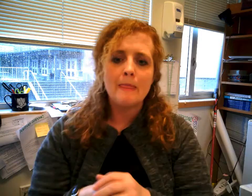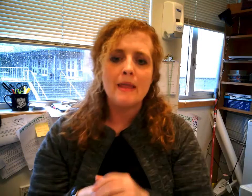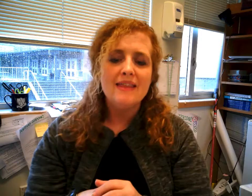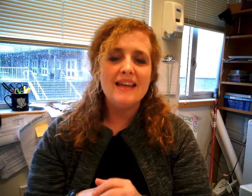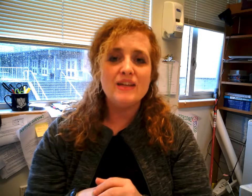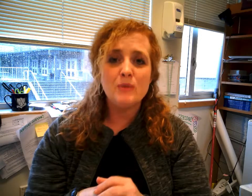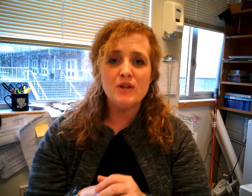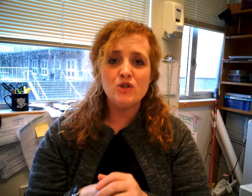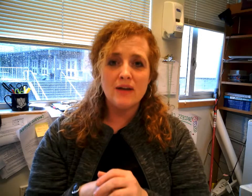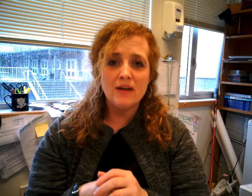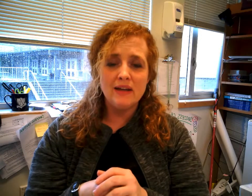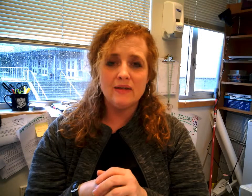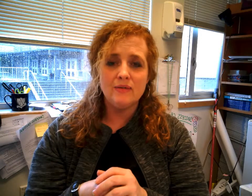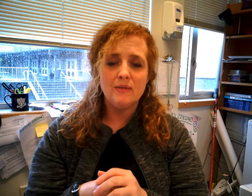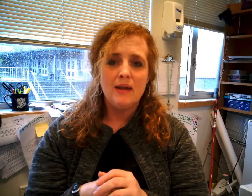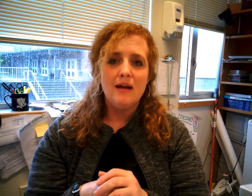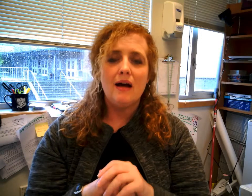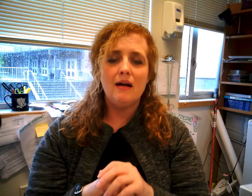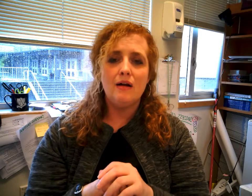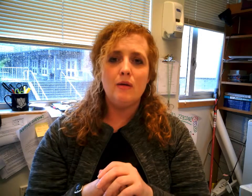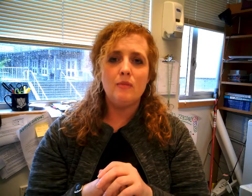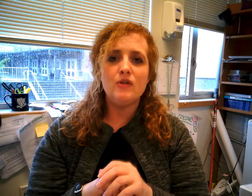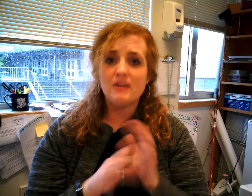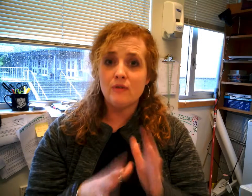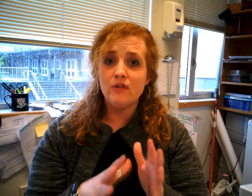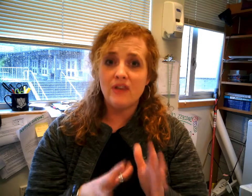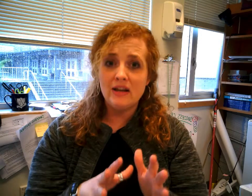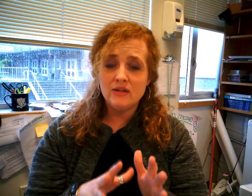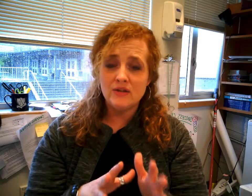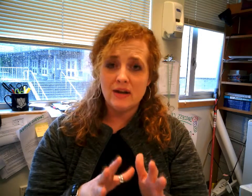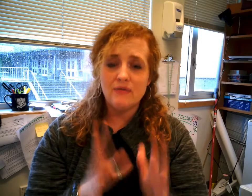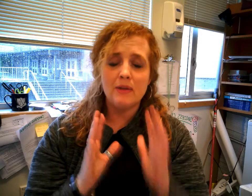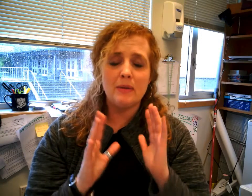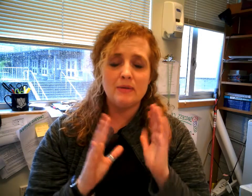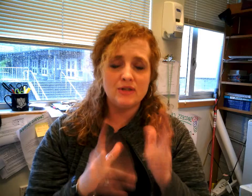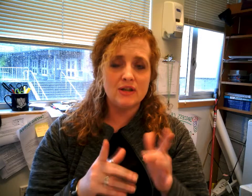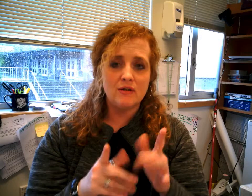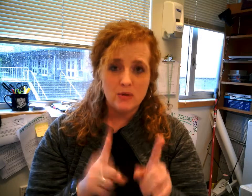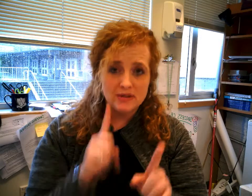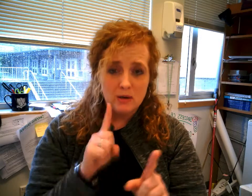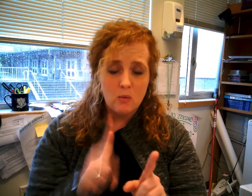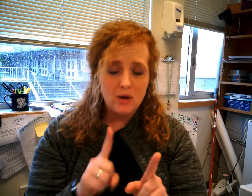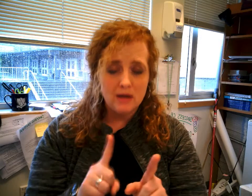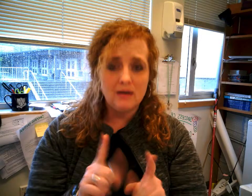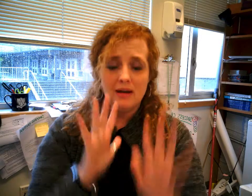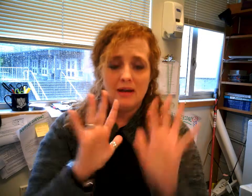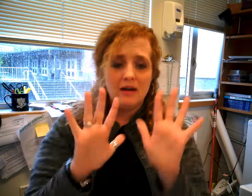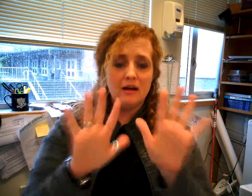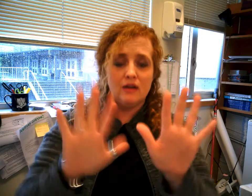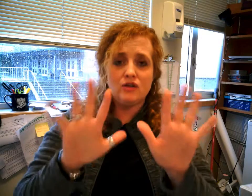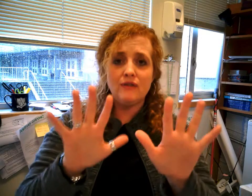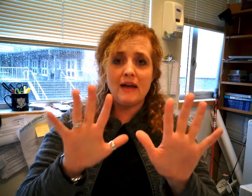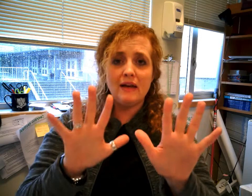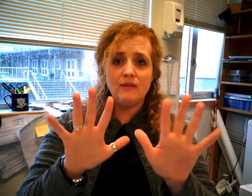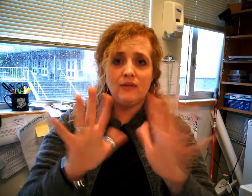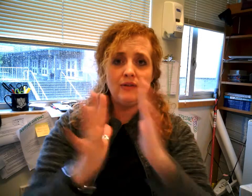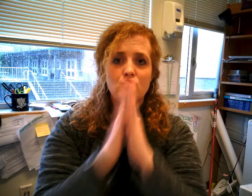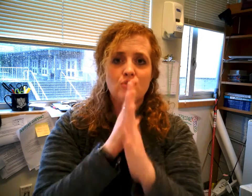The next one is traffic. There's several signs for traffic, but I'm just going to focus on one. 2 5s,